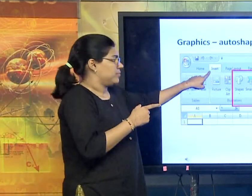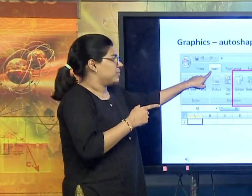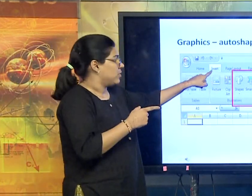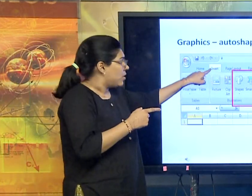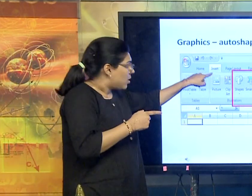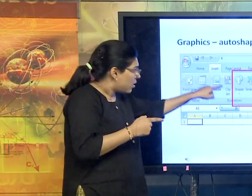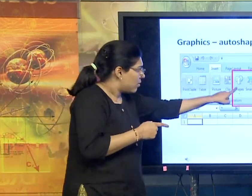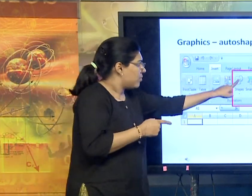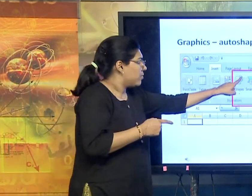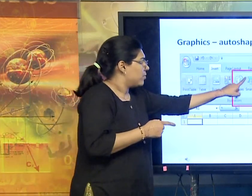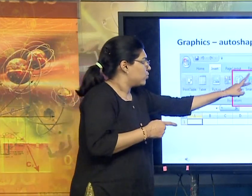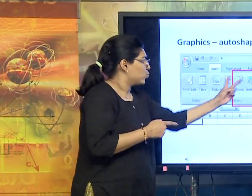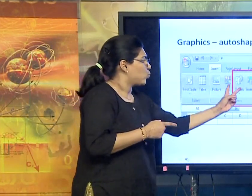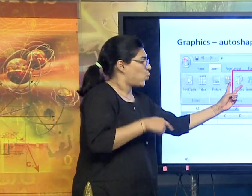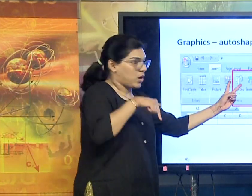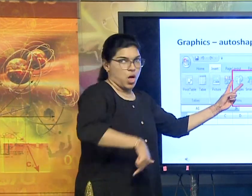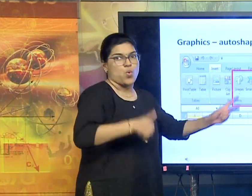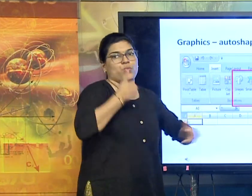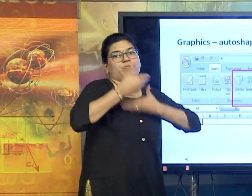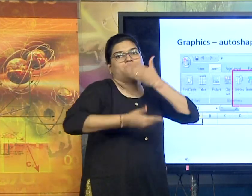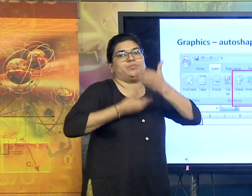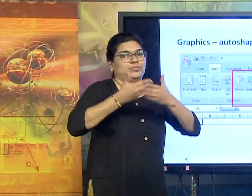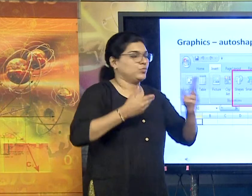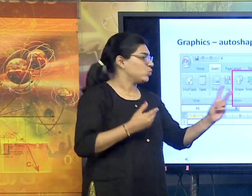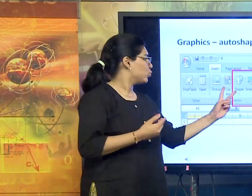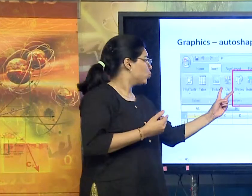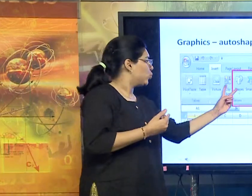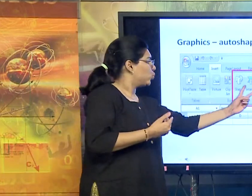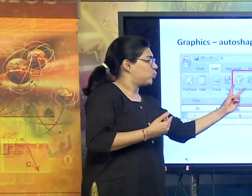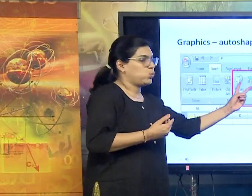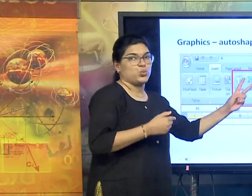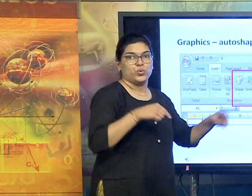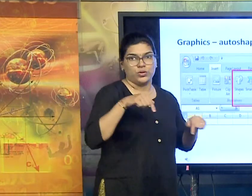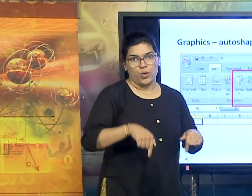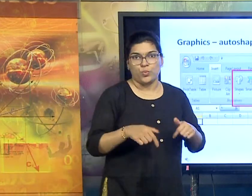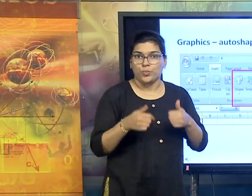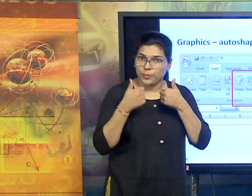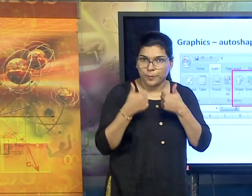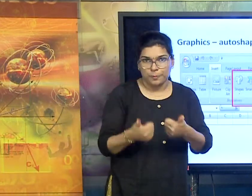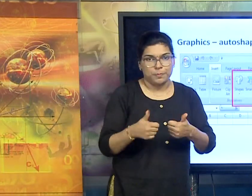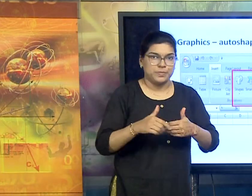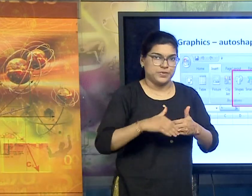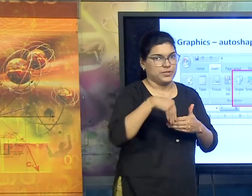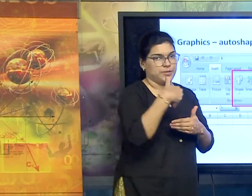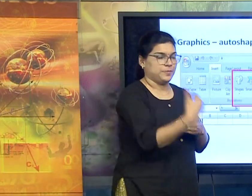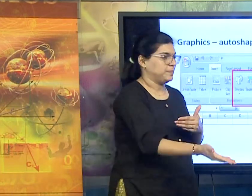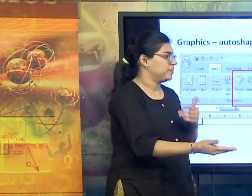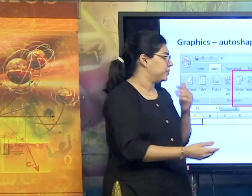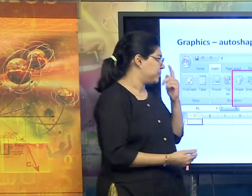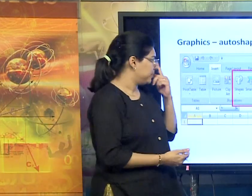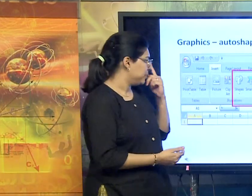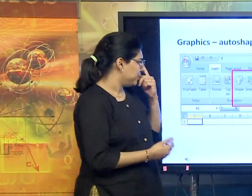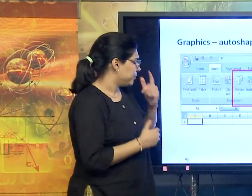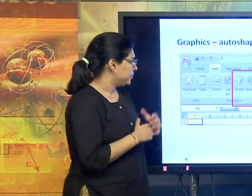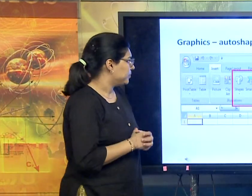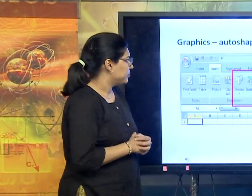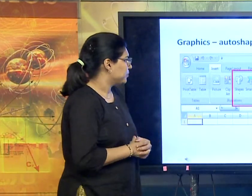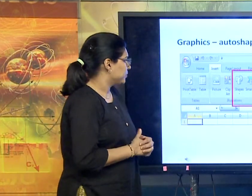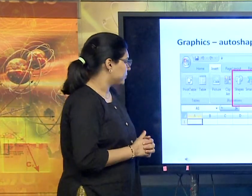In our MS Excel sheet, when we click the insert button, then under the insert column we get